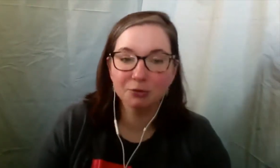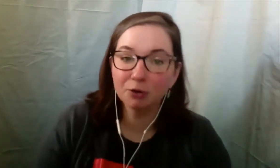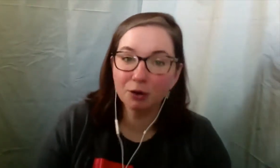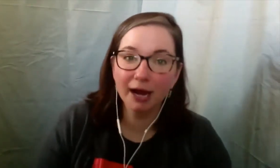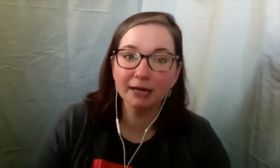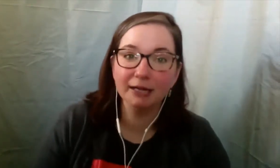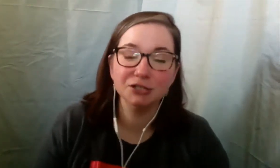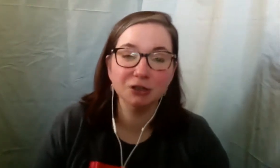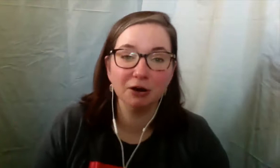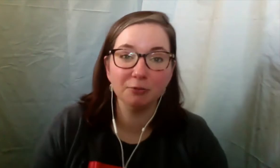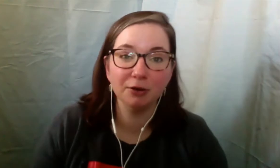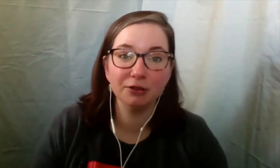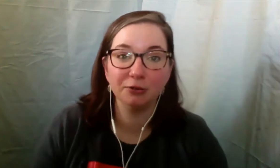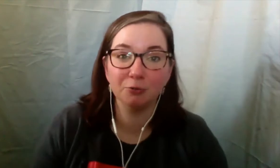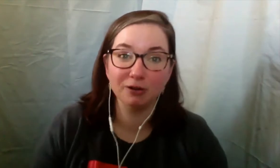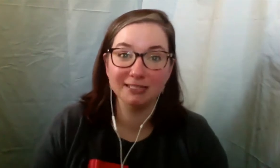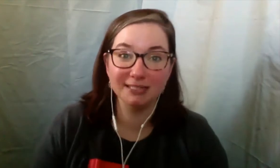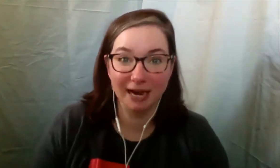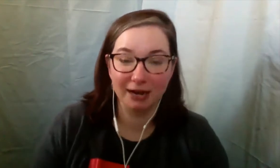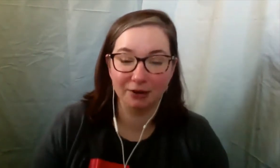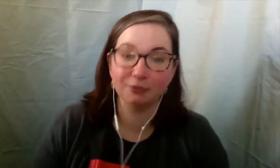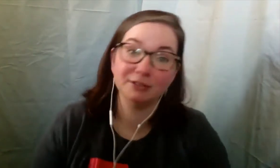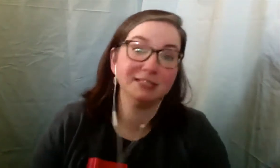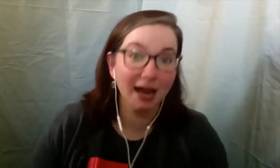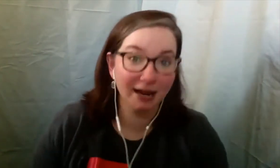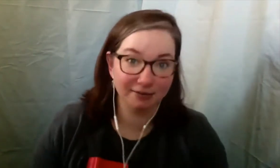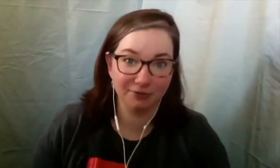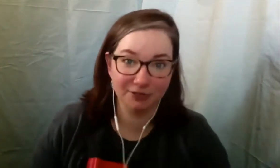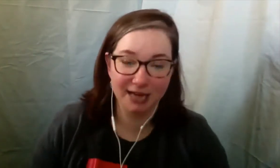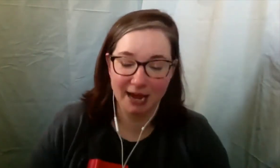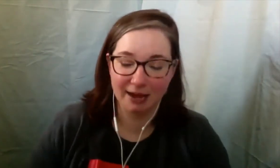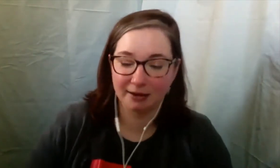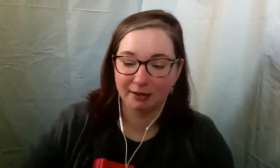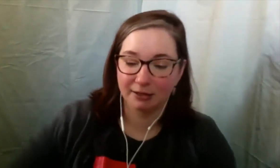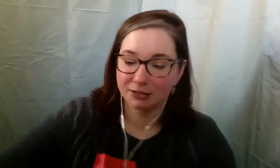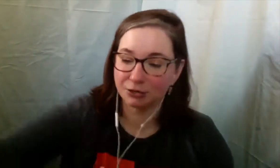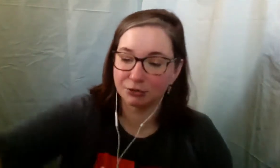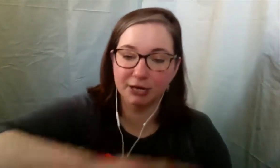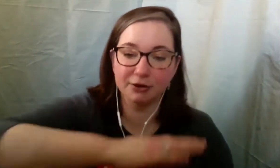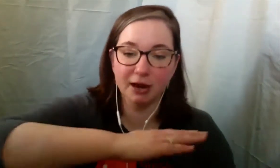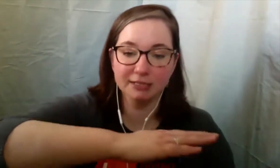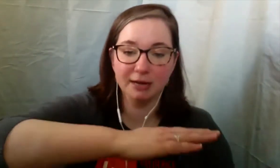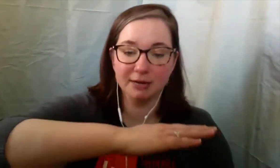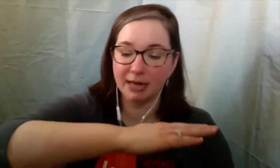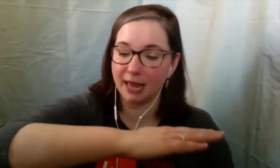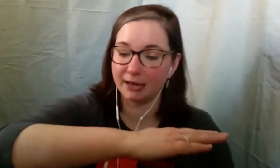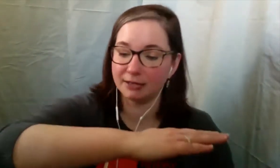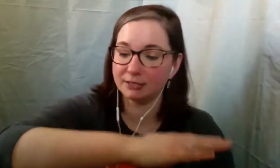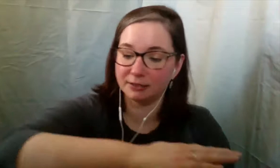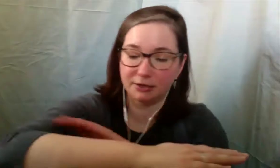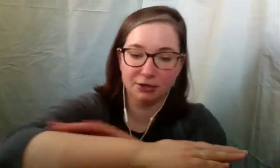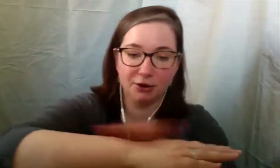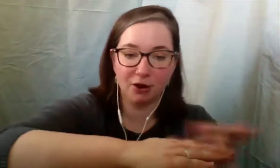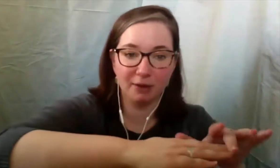ahead and start with the word day, or the sign for day. So you take your non-dominant hand, arm out like